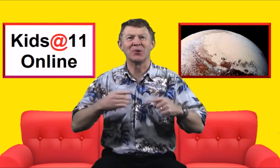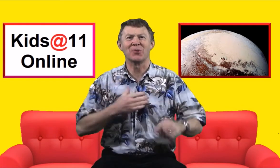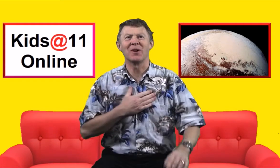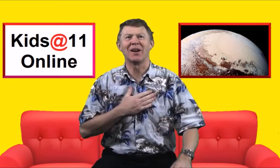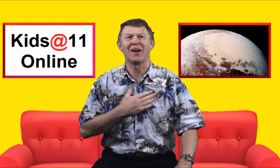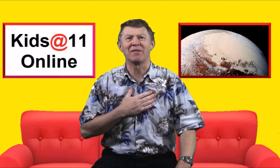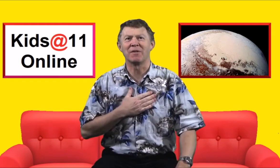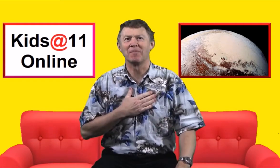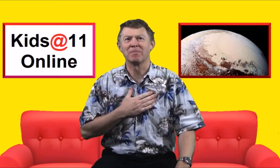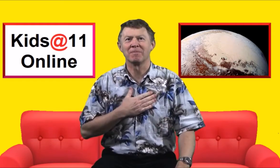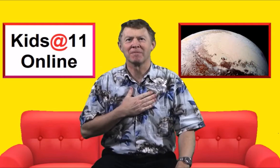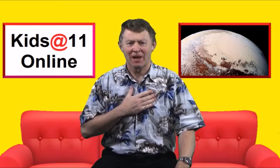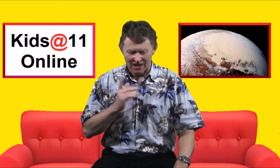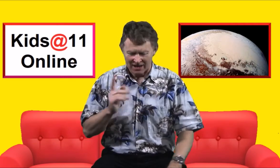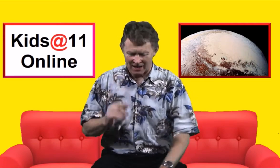eternal life. Now,